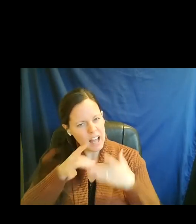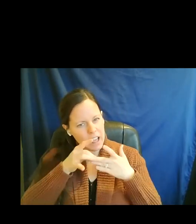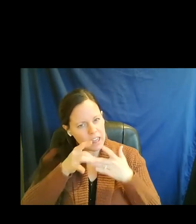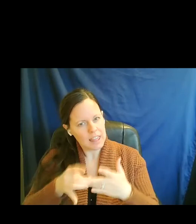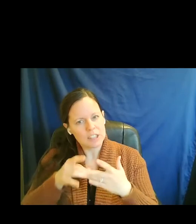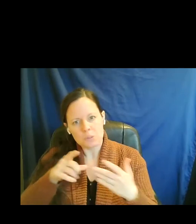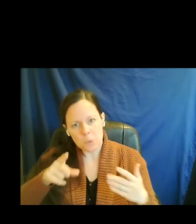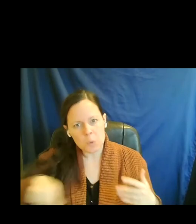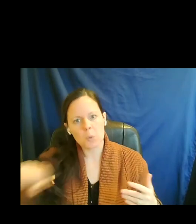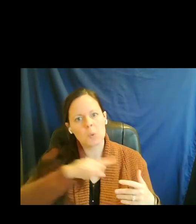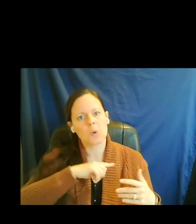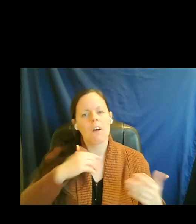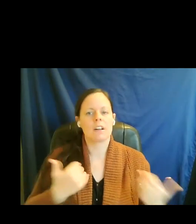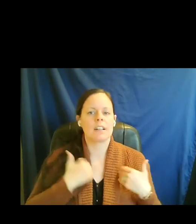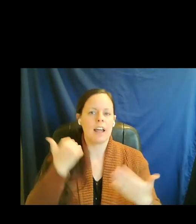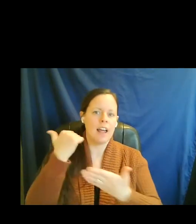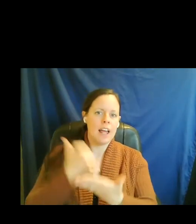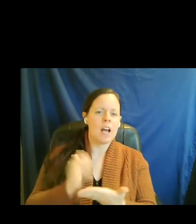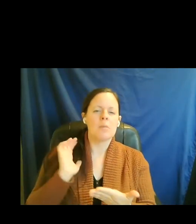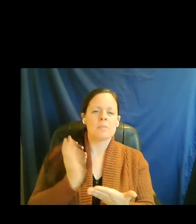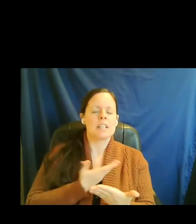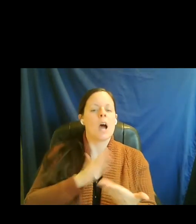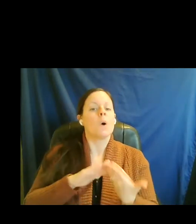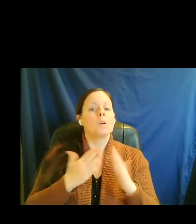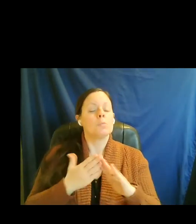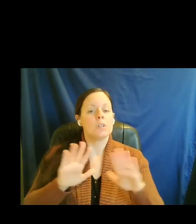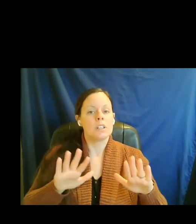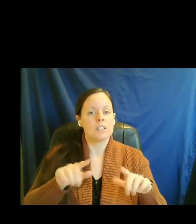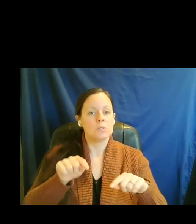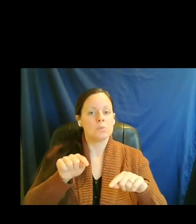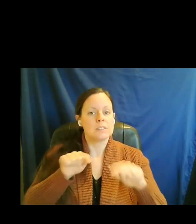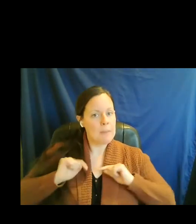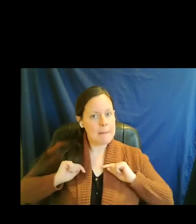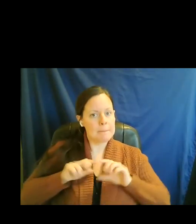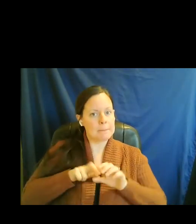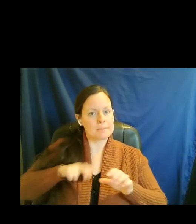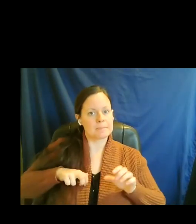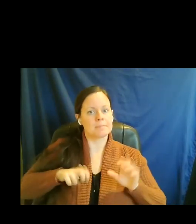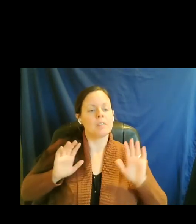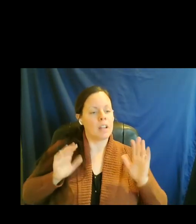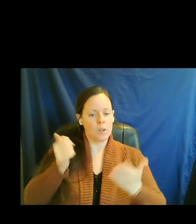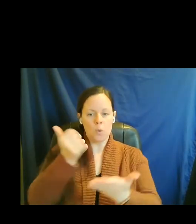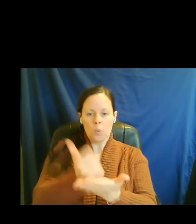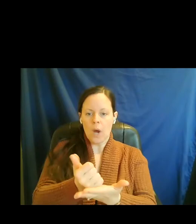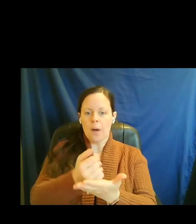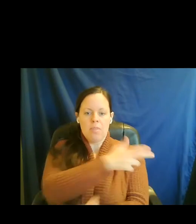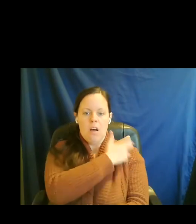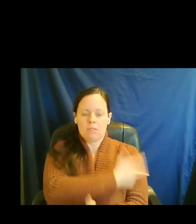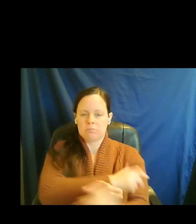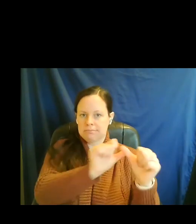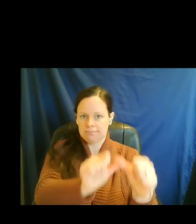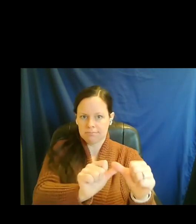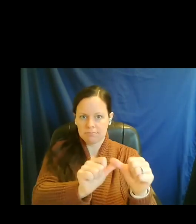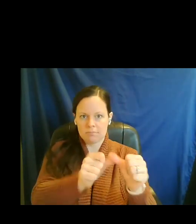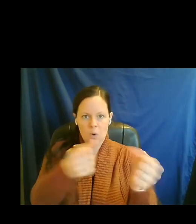all had helped our community just take a step back and helped us in the hospitals just hold the line, and we're able to